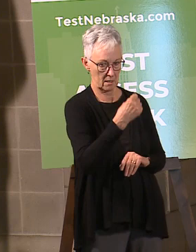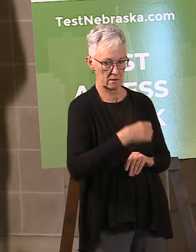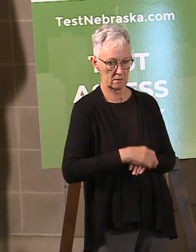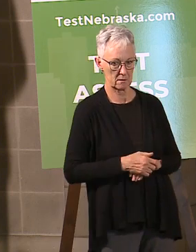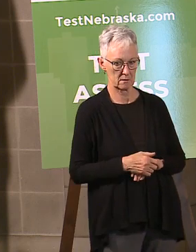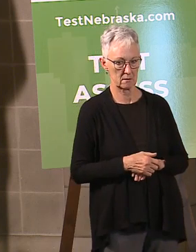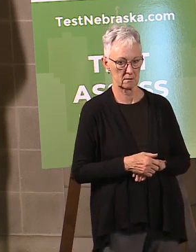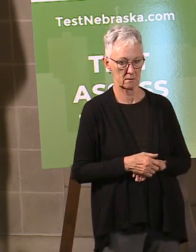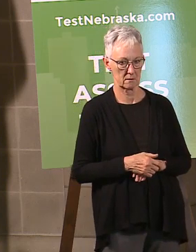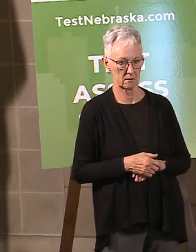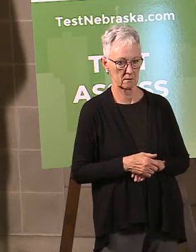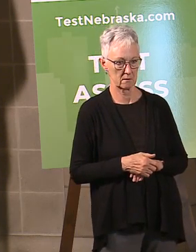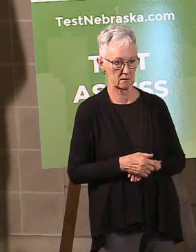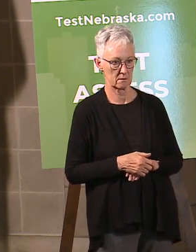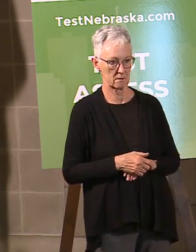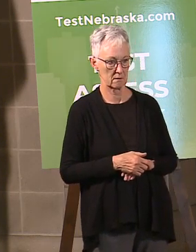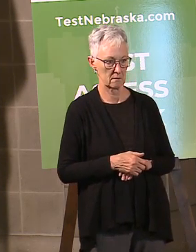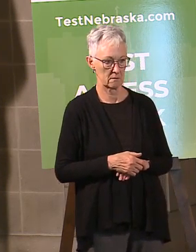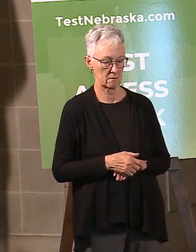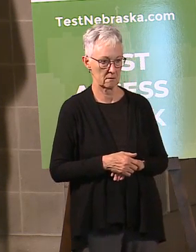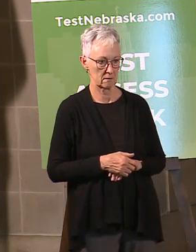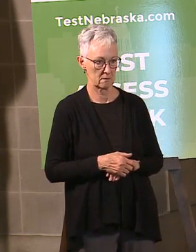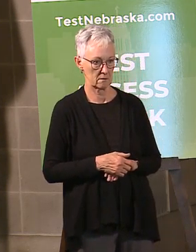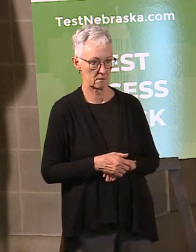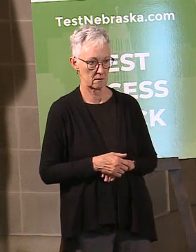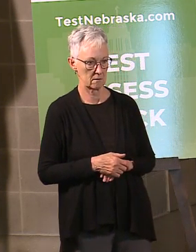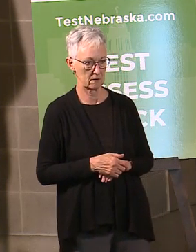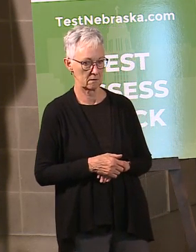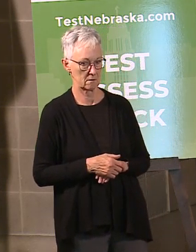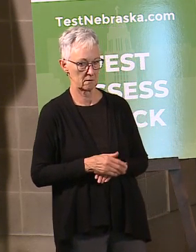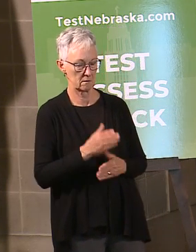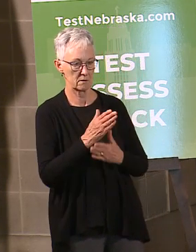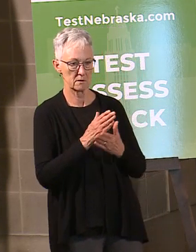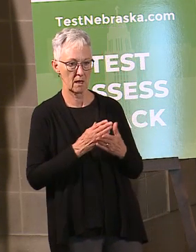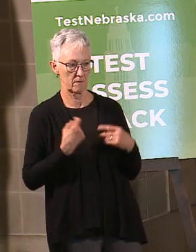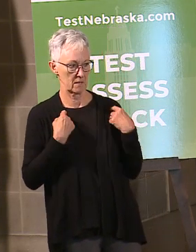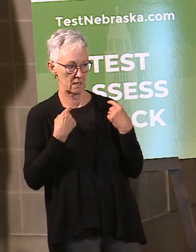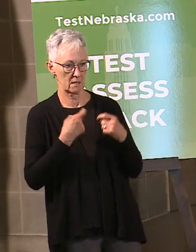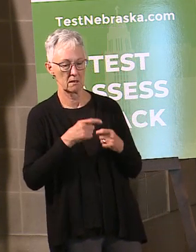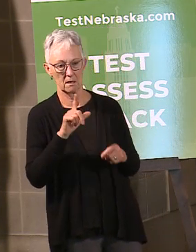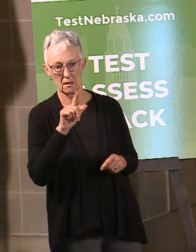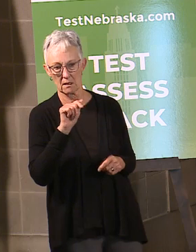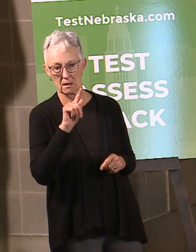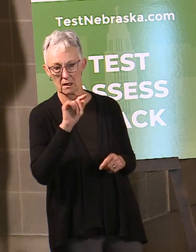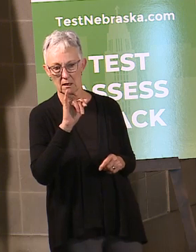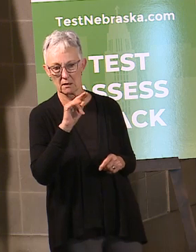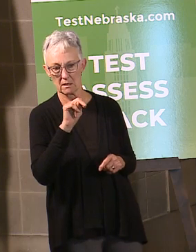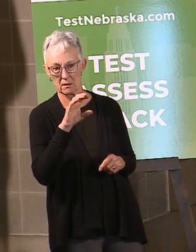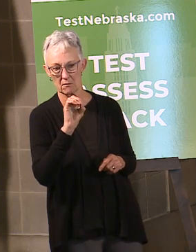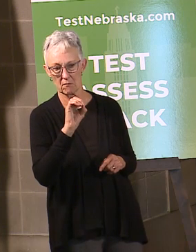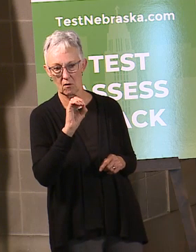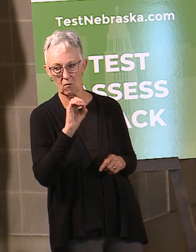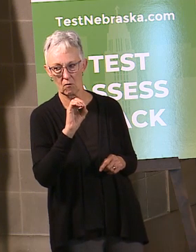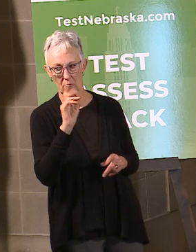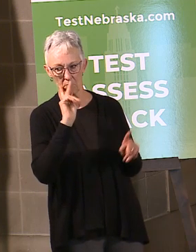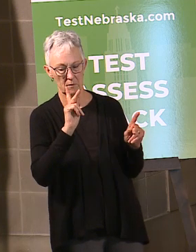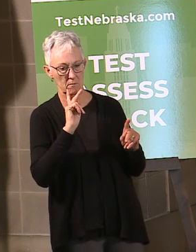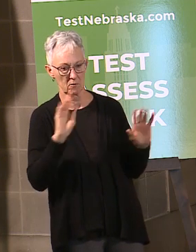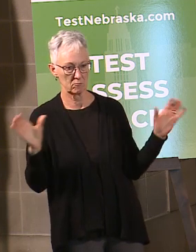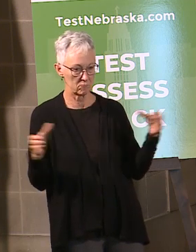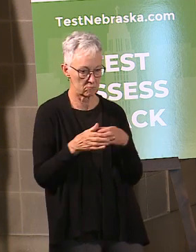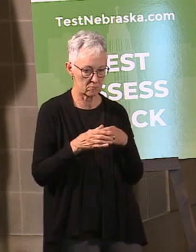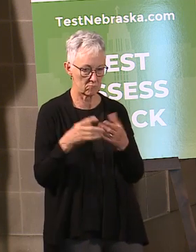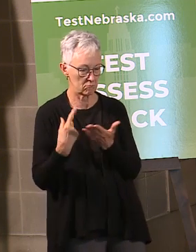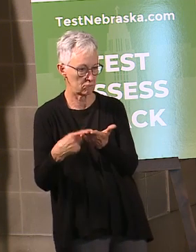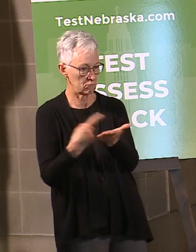Christina Stella from NET says that some Latino activists had a news conference today on the treatment of meatpacking workers,